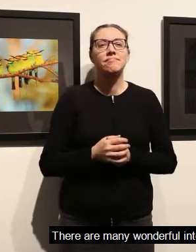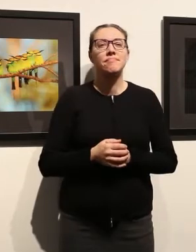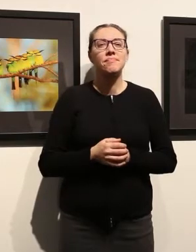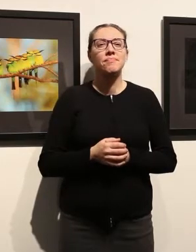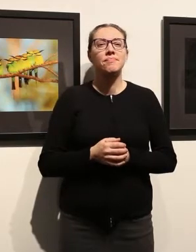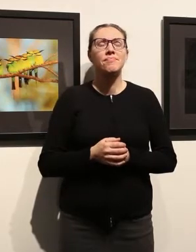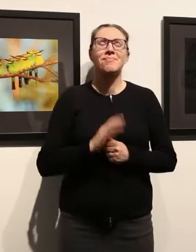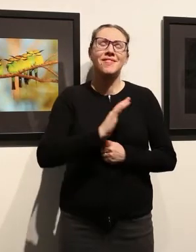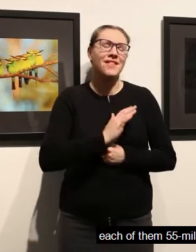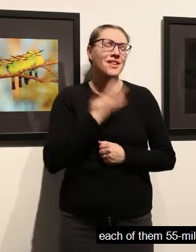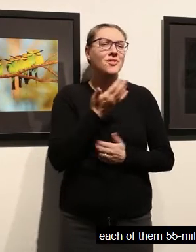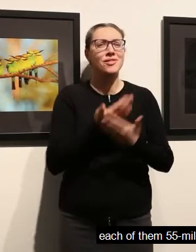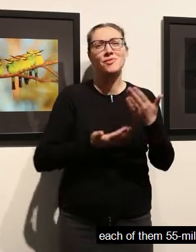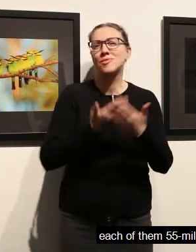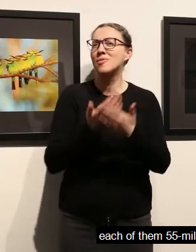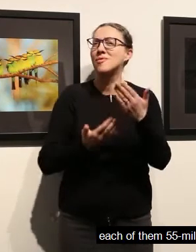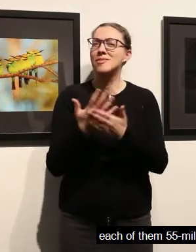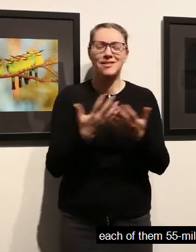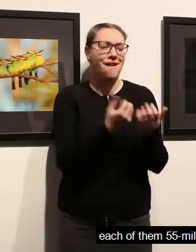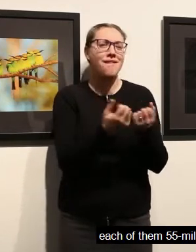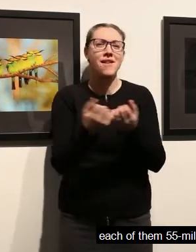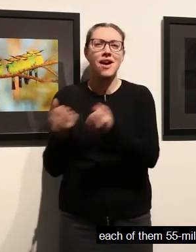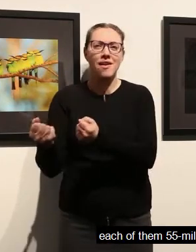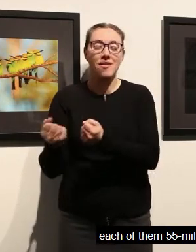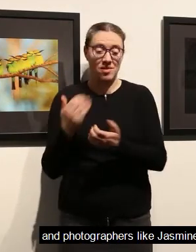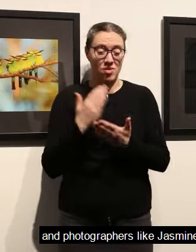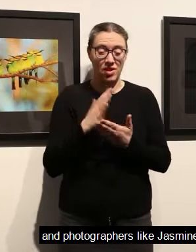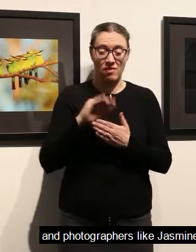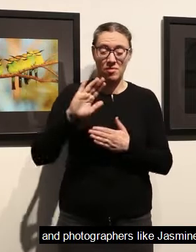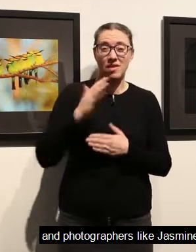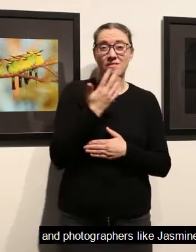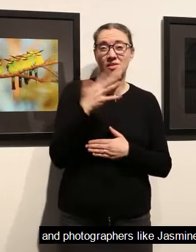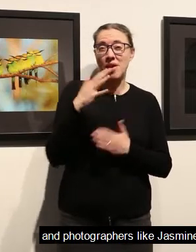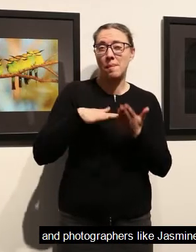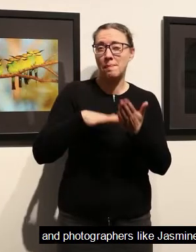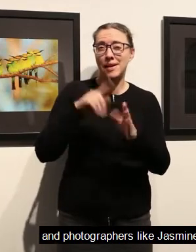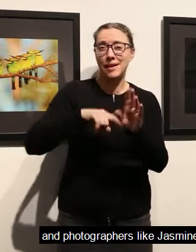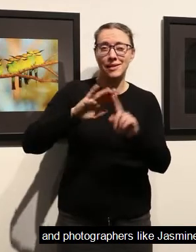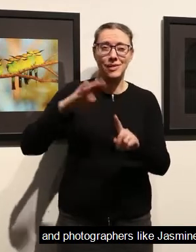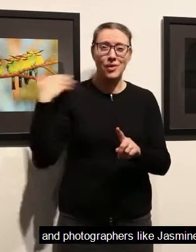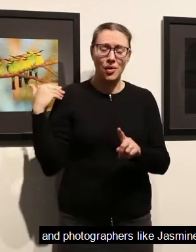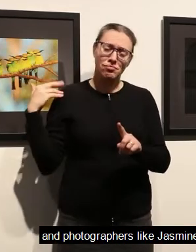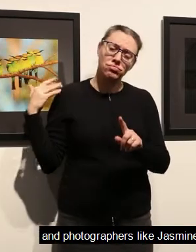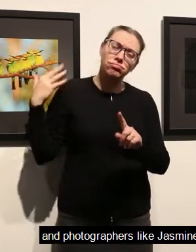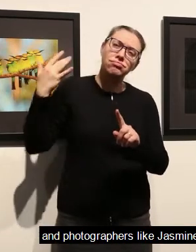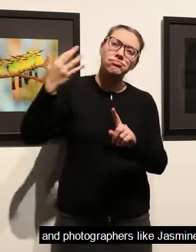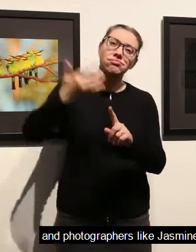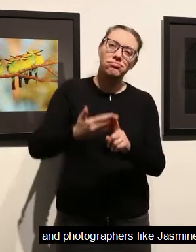bats, each of them 55 million years in the making, and photographers like Jasmine help